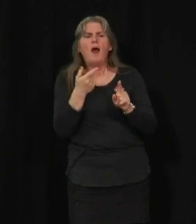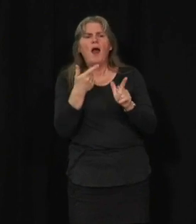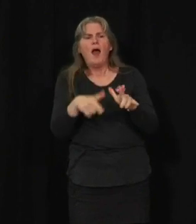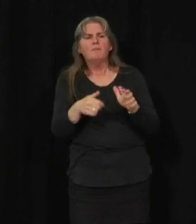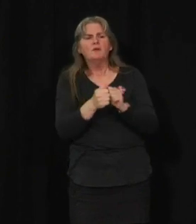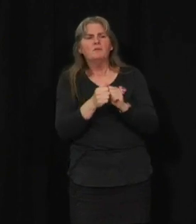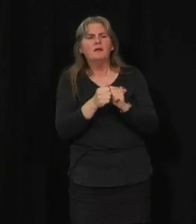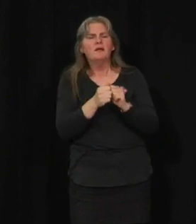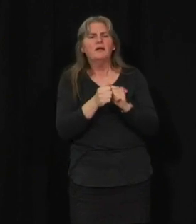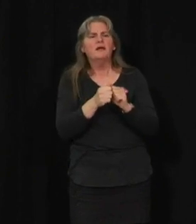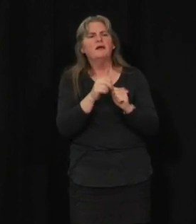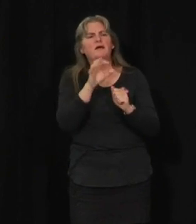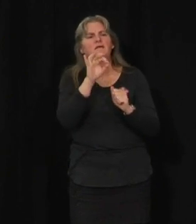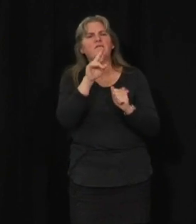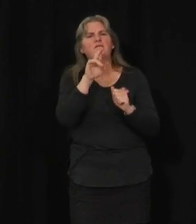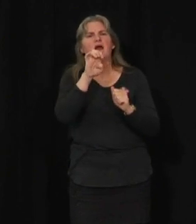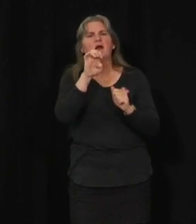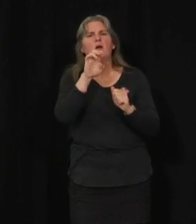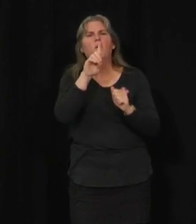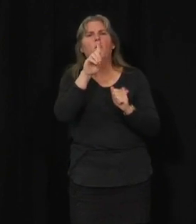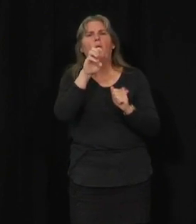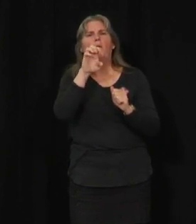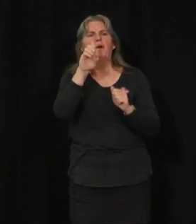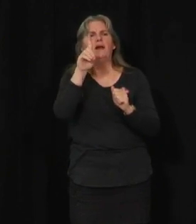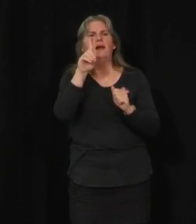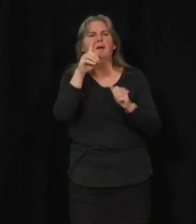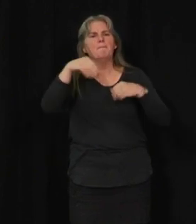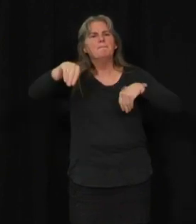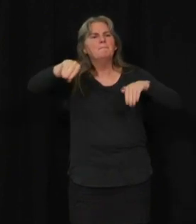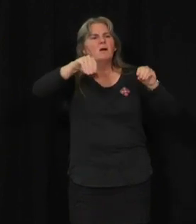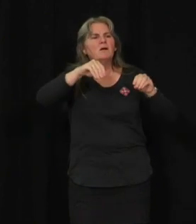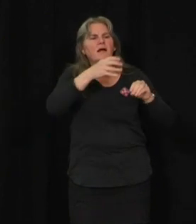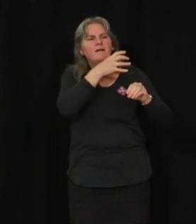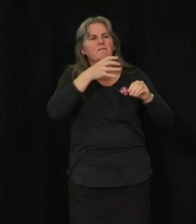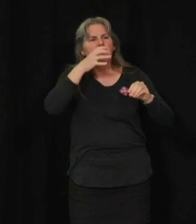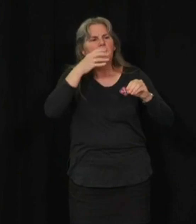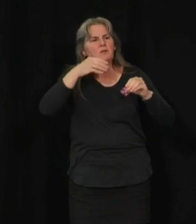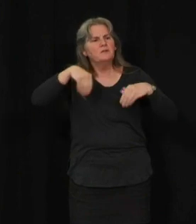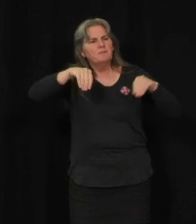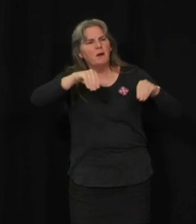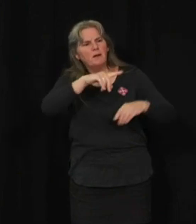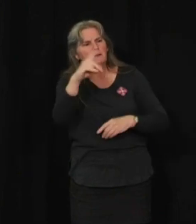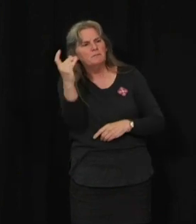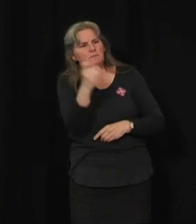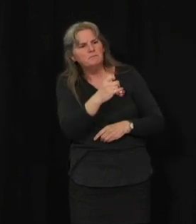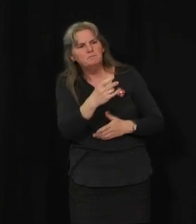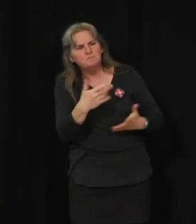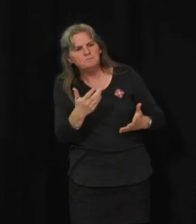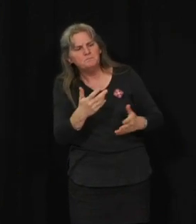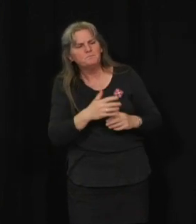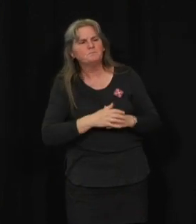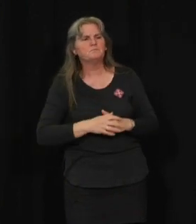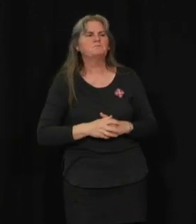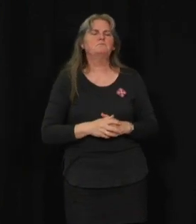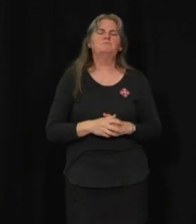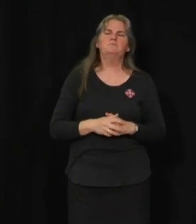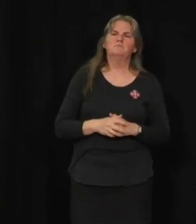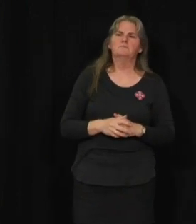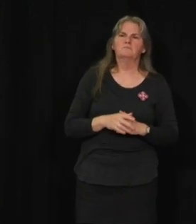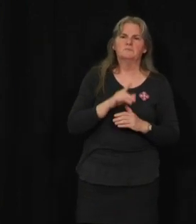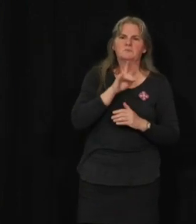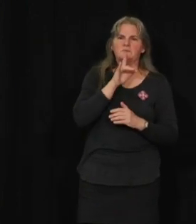Fireweed Market and other businesses of the same kind? Oui, merci. On a déjà